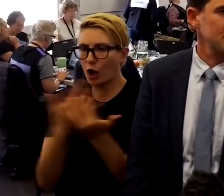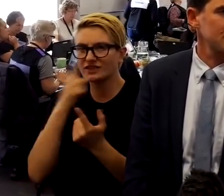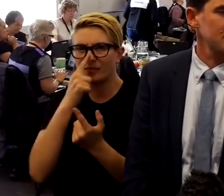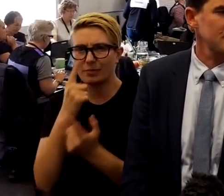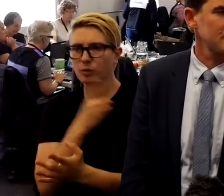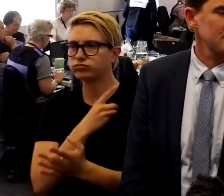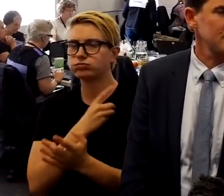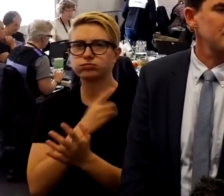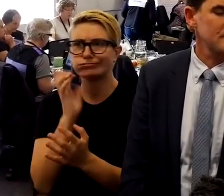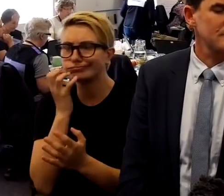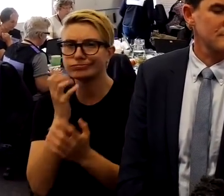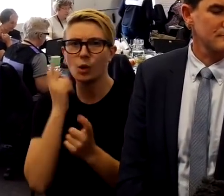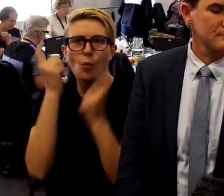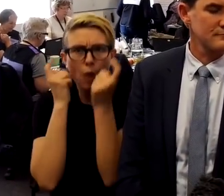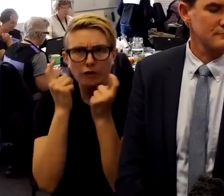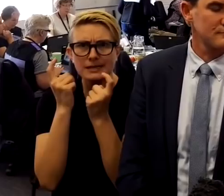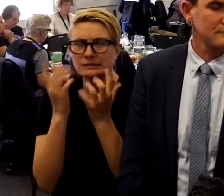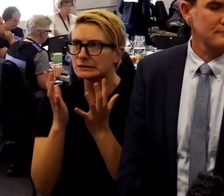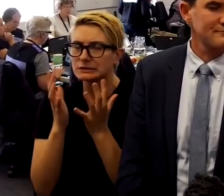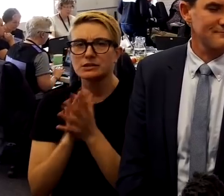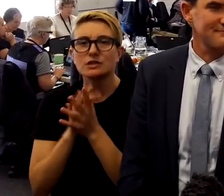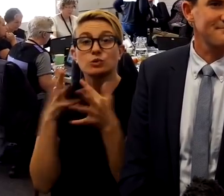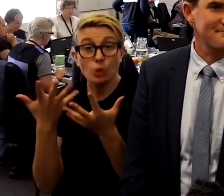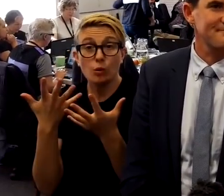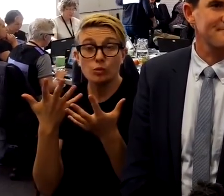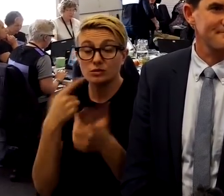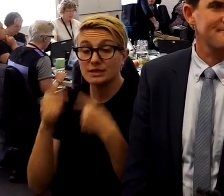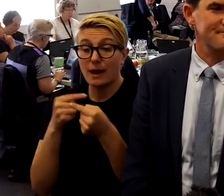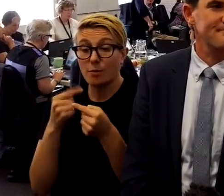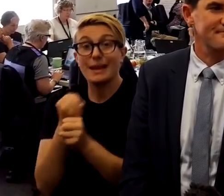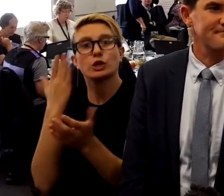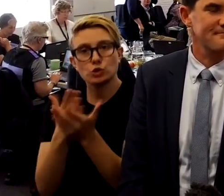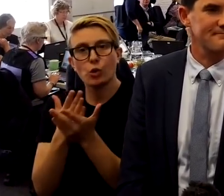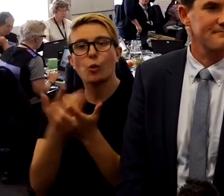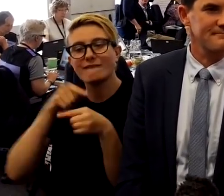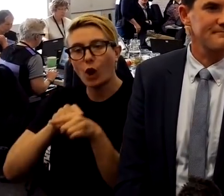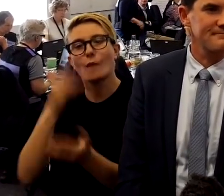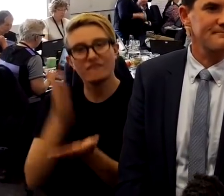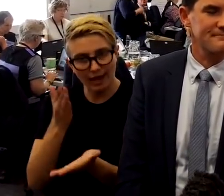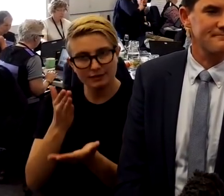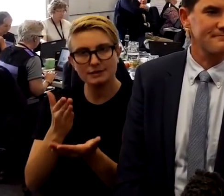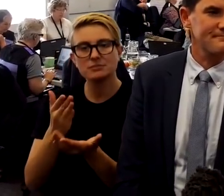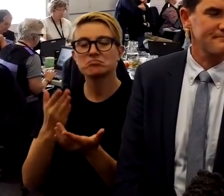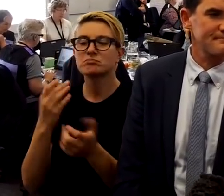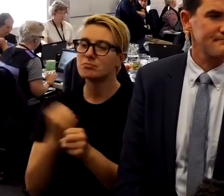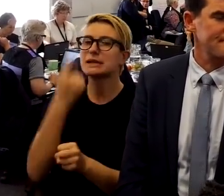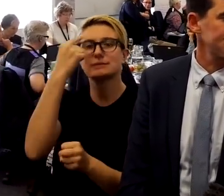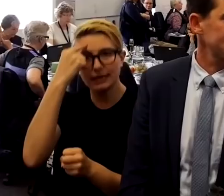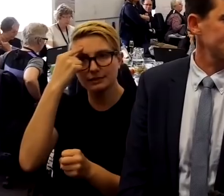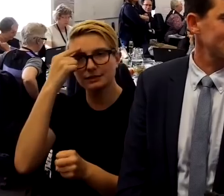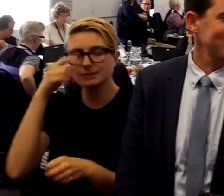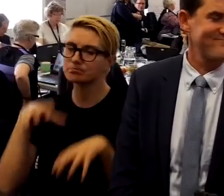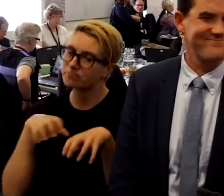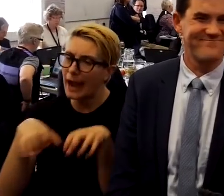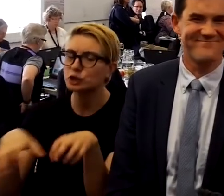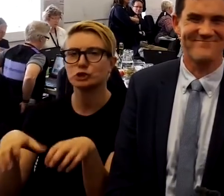this, and we've got, as the Mayor has said, it's about having hard facts that we can act on and be sensible about that. So keep calm and